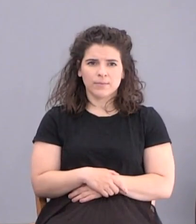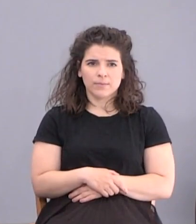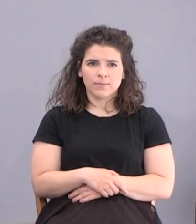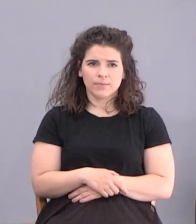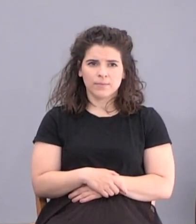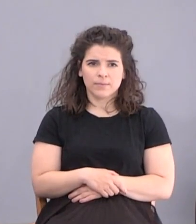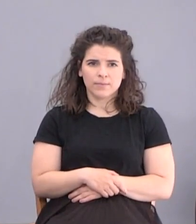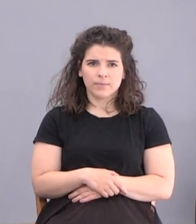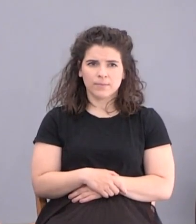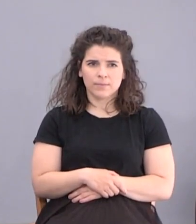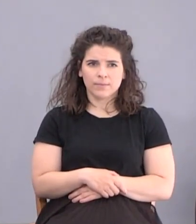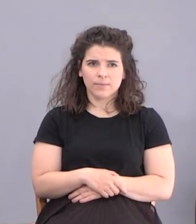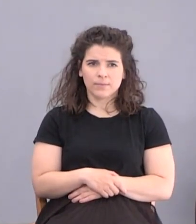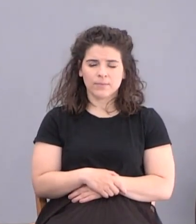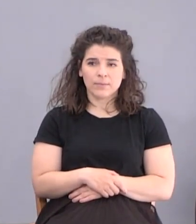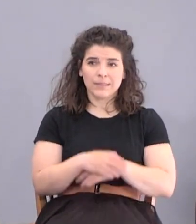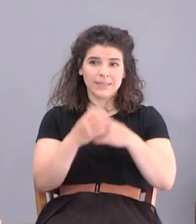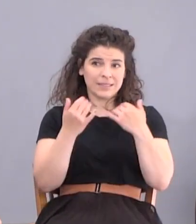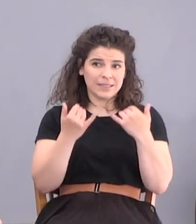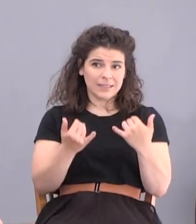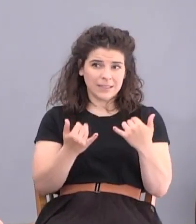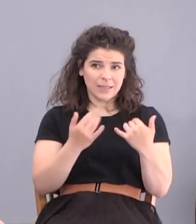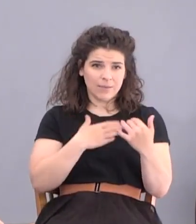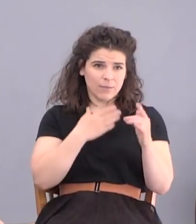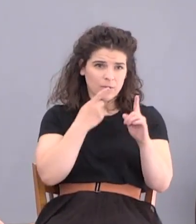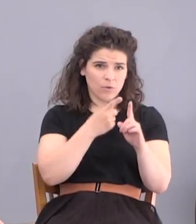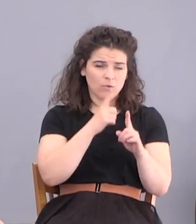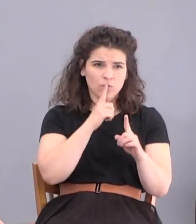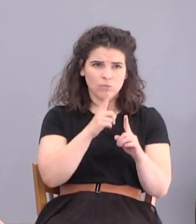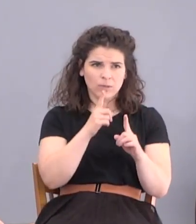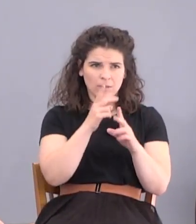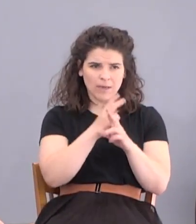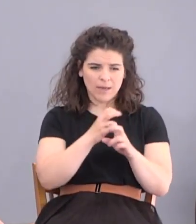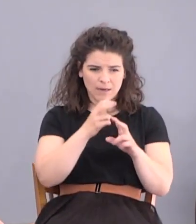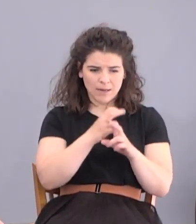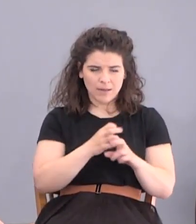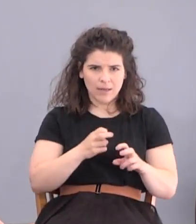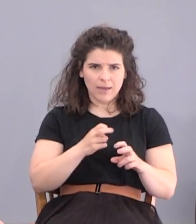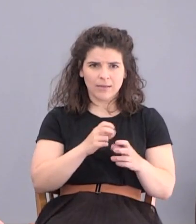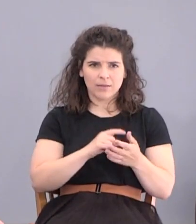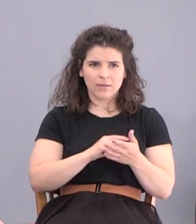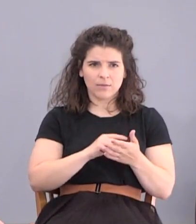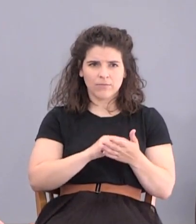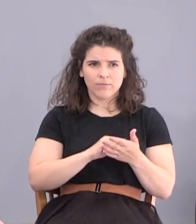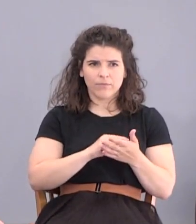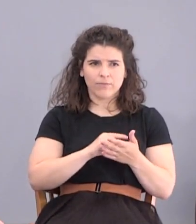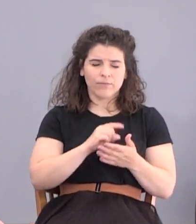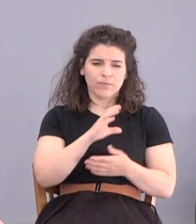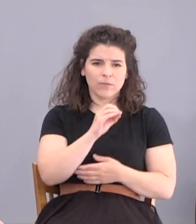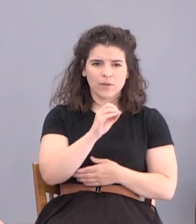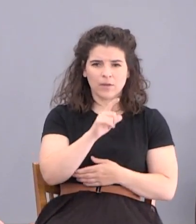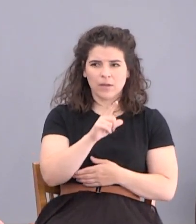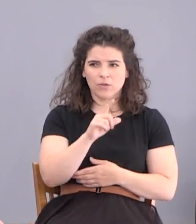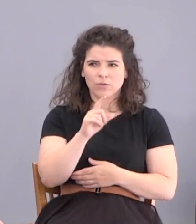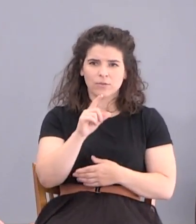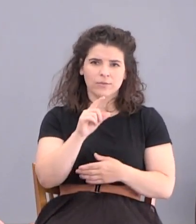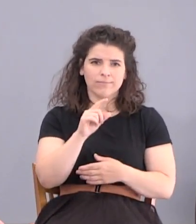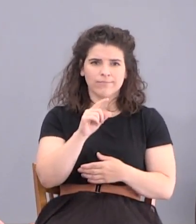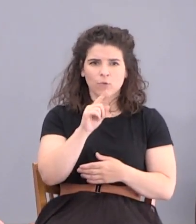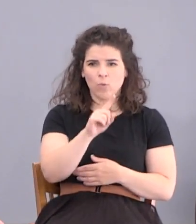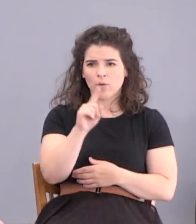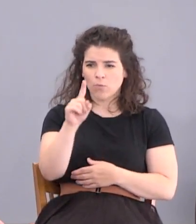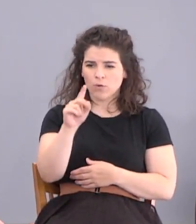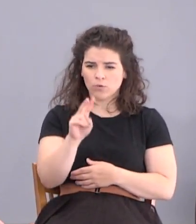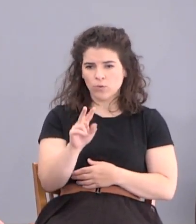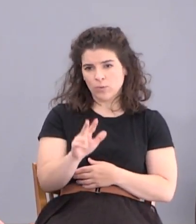3. And what I want to do today is look at just the first four verses here of the book of Colossians and talk a little bit about